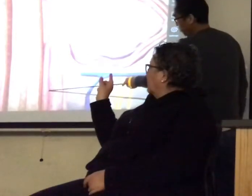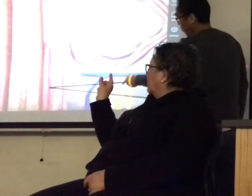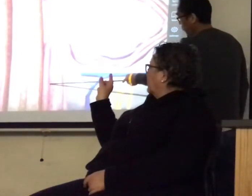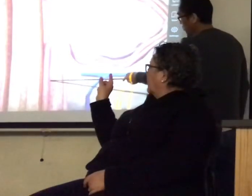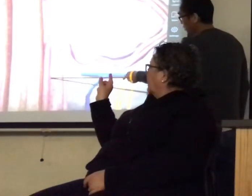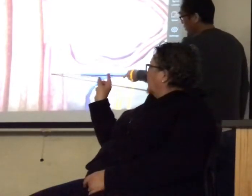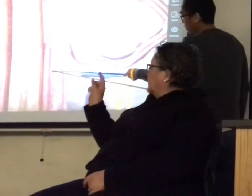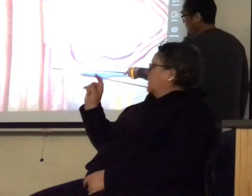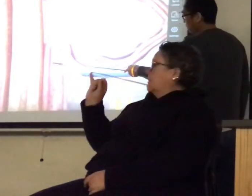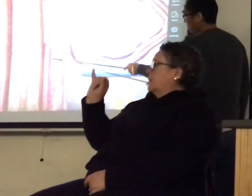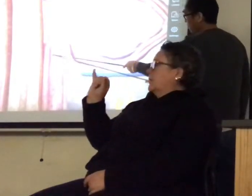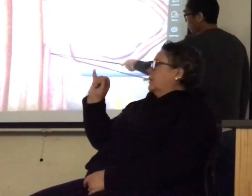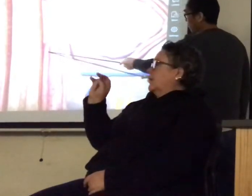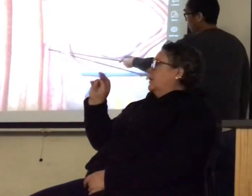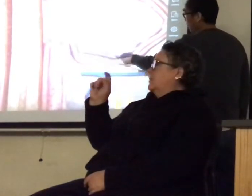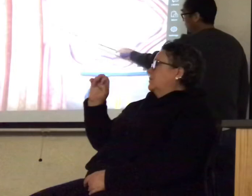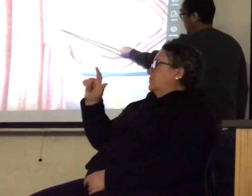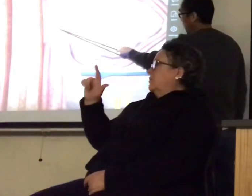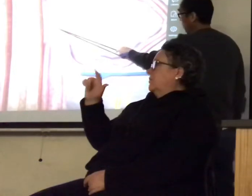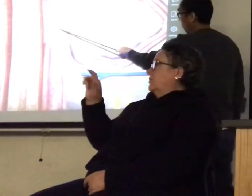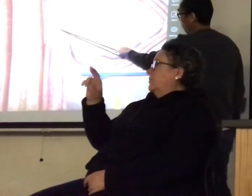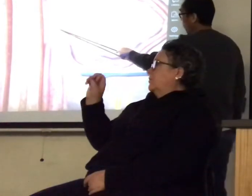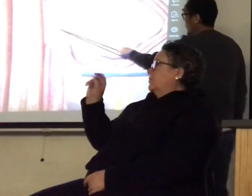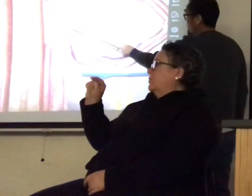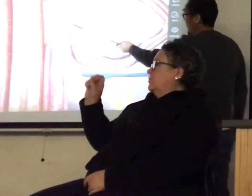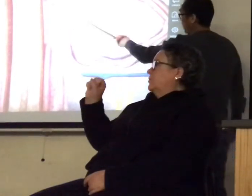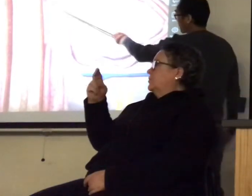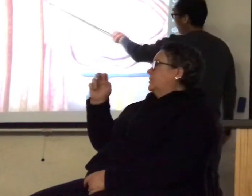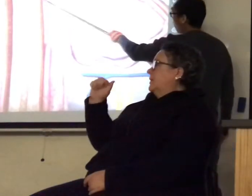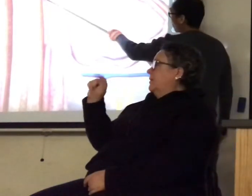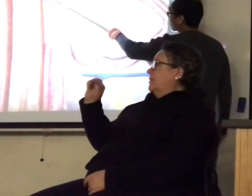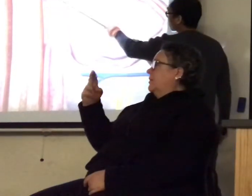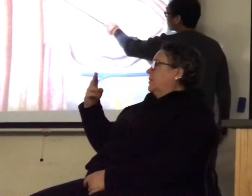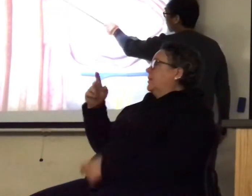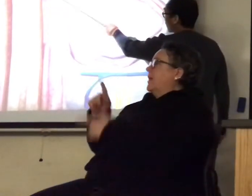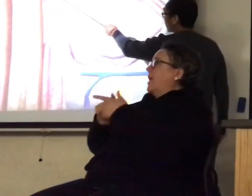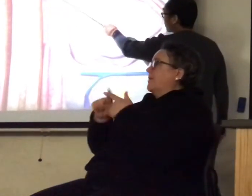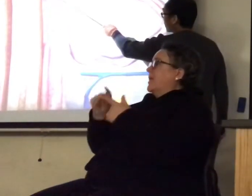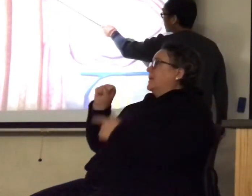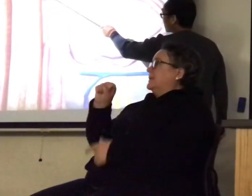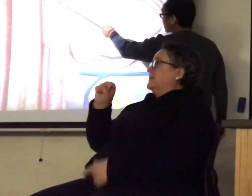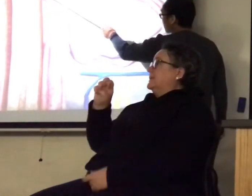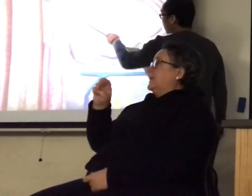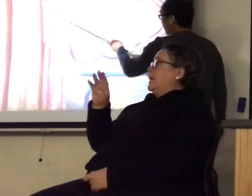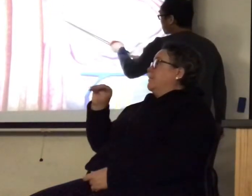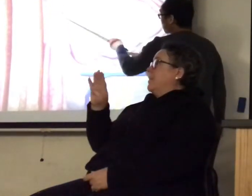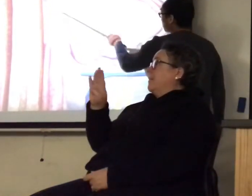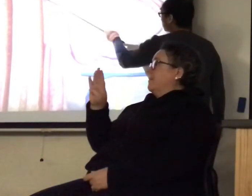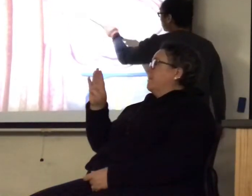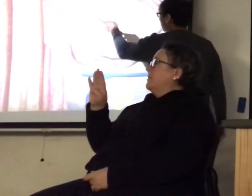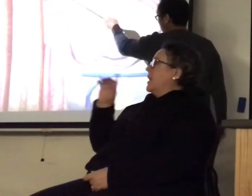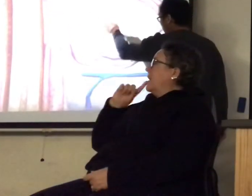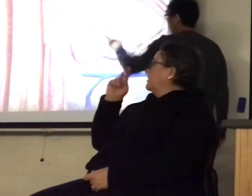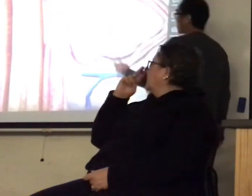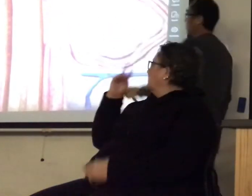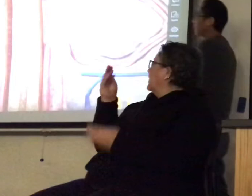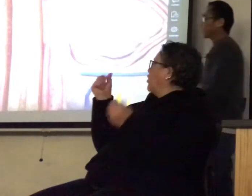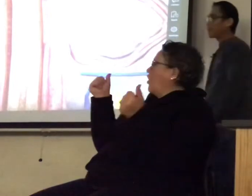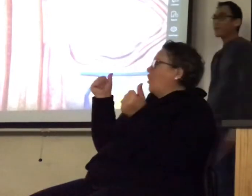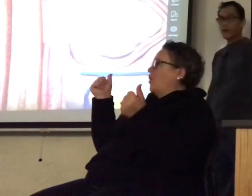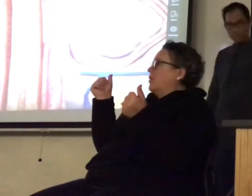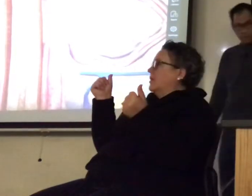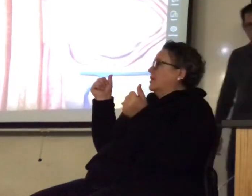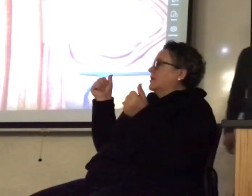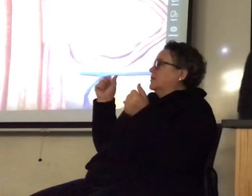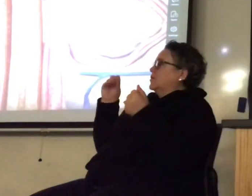There's the internal root sheath, and then there's the sebum, and then it's gone, right? Because it disintegrates so the sebum can